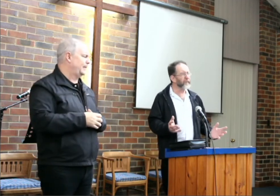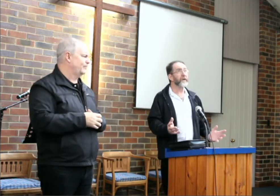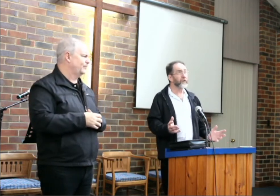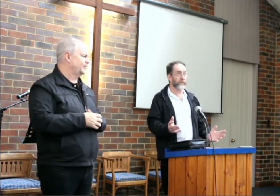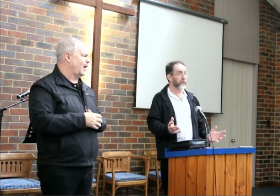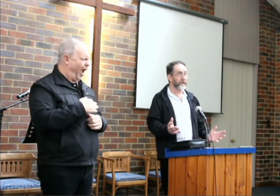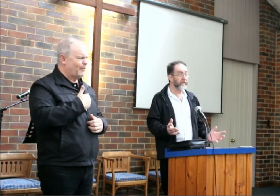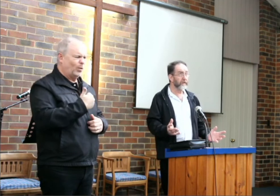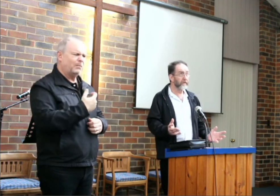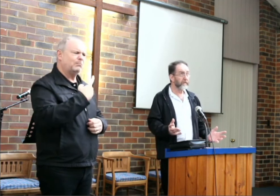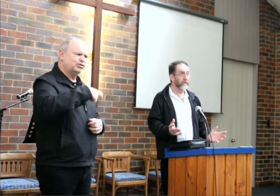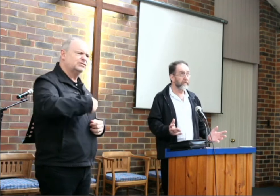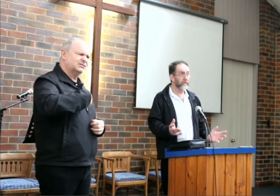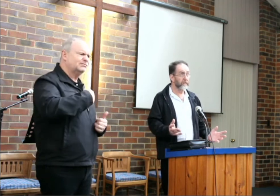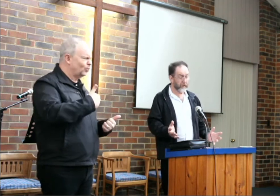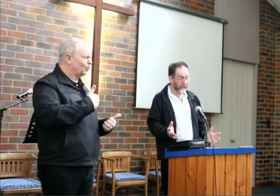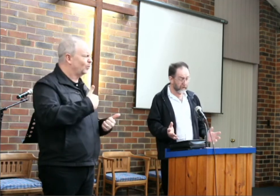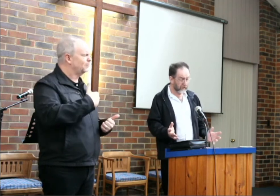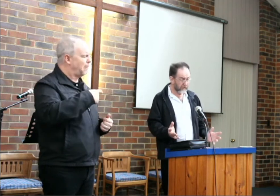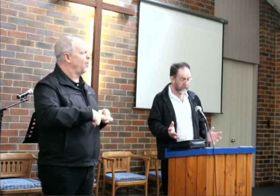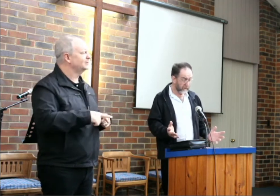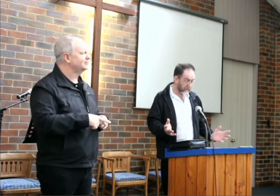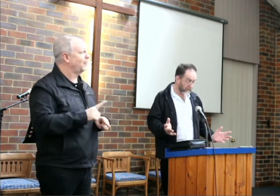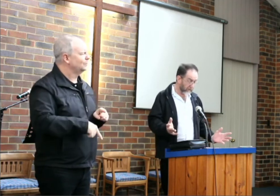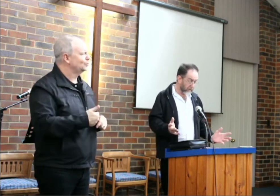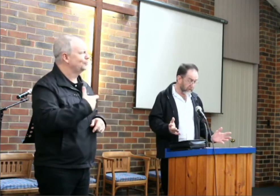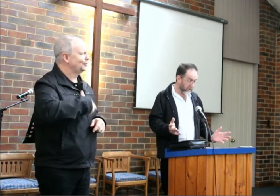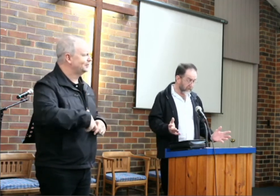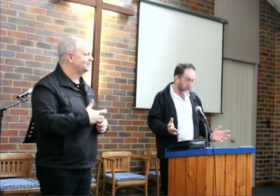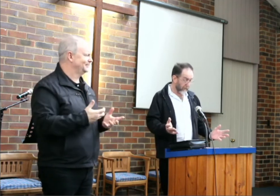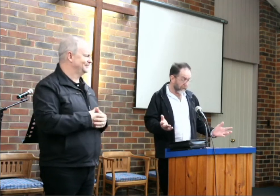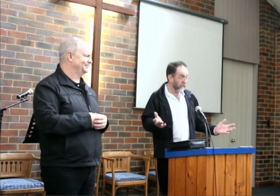I've been a good person, mostly.